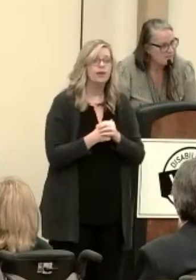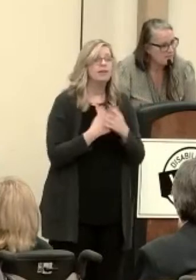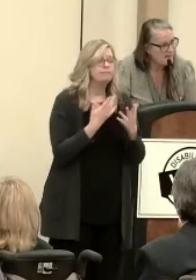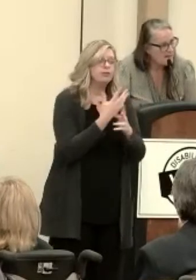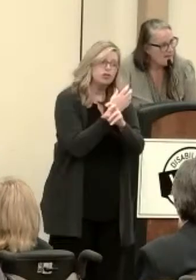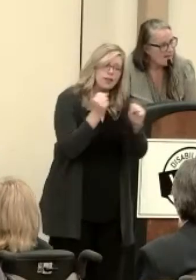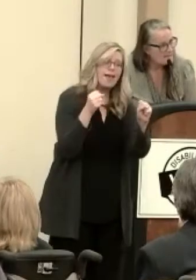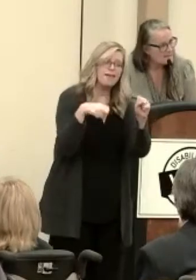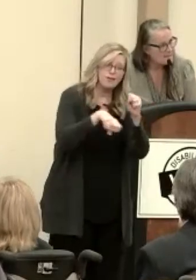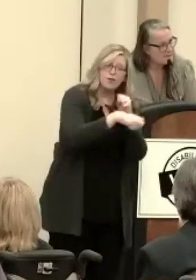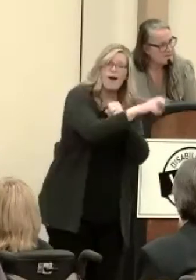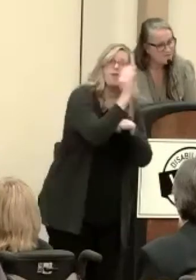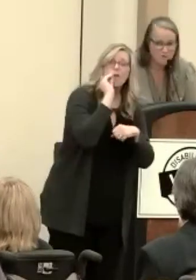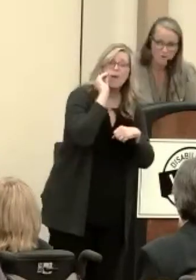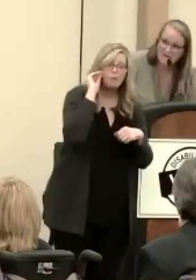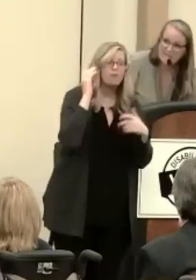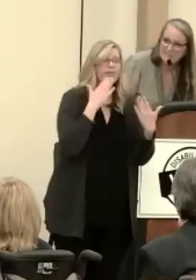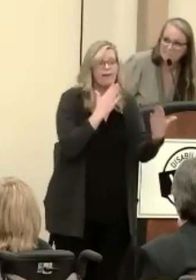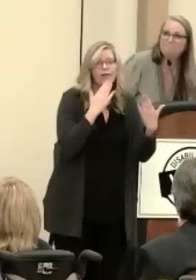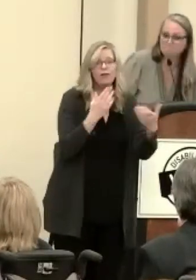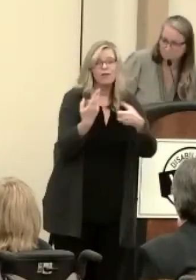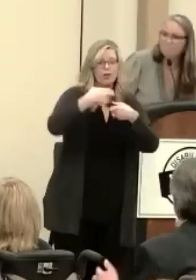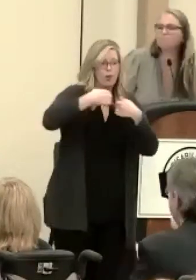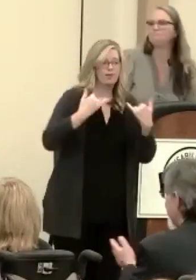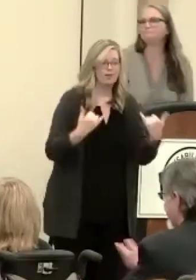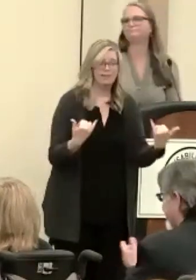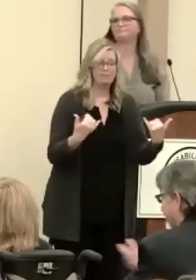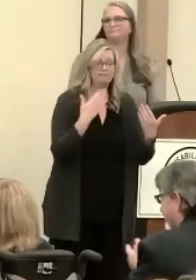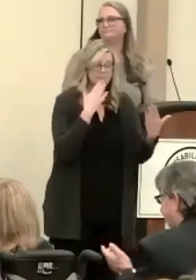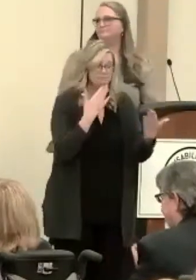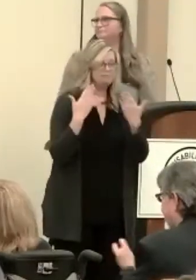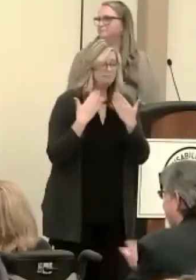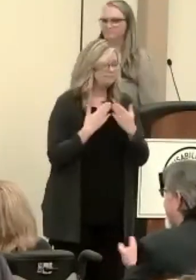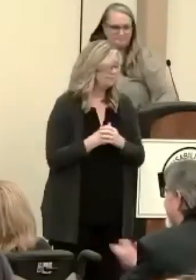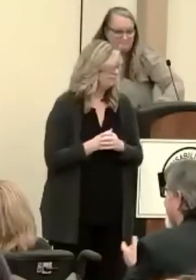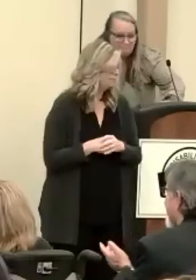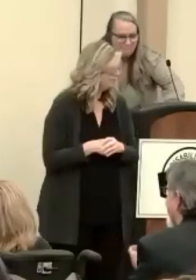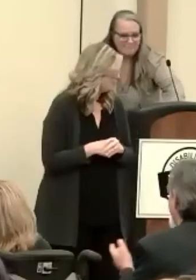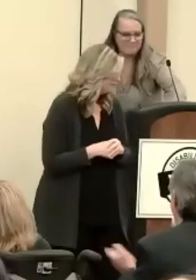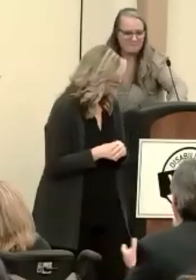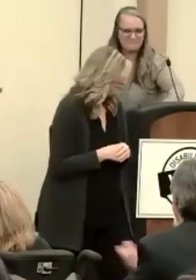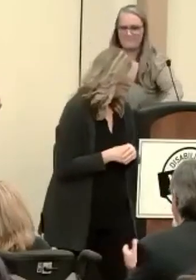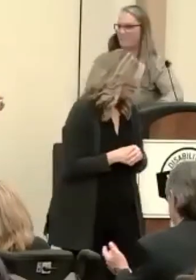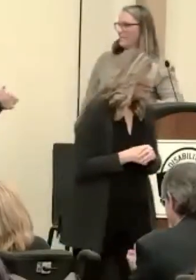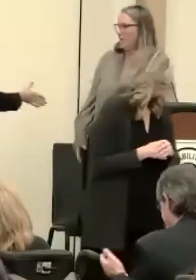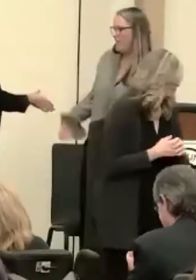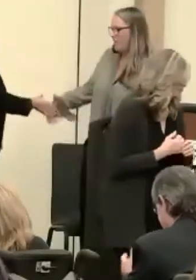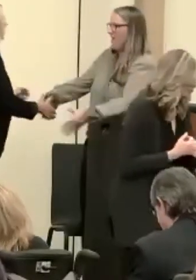safe, and thanks for joining us. Thank you, Marcy.